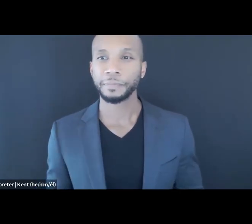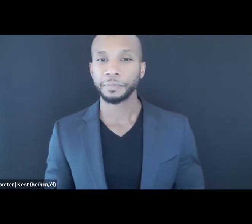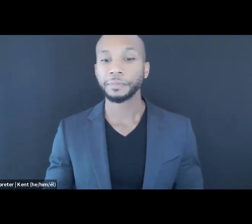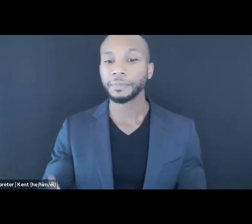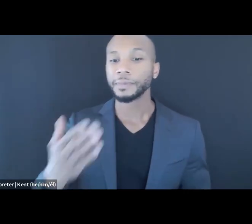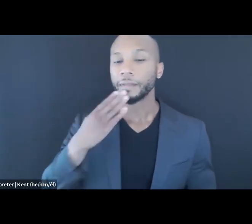Thanks, Merrick.